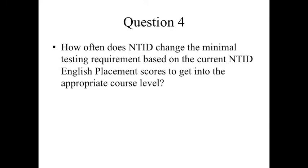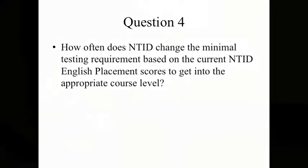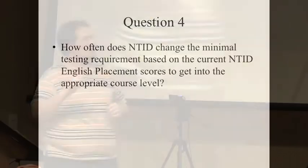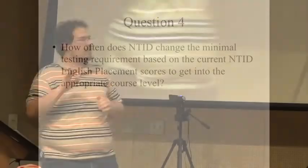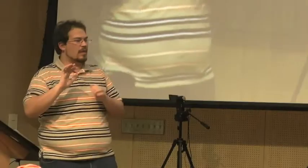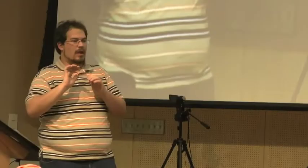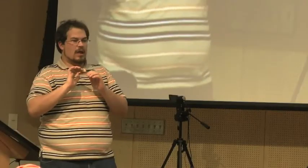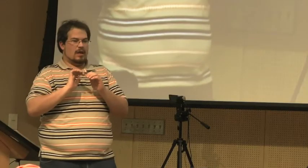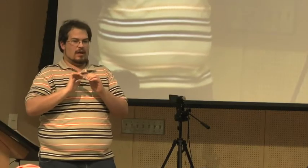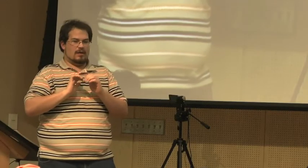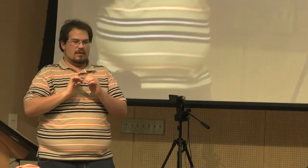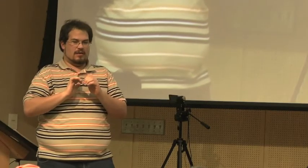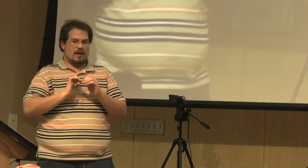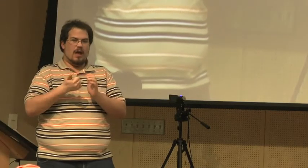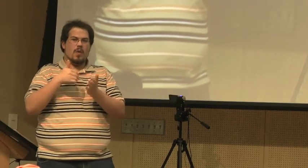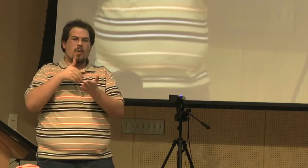to the audience for their questions.